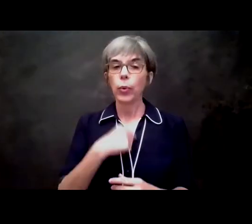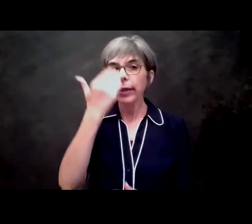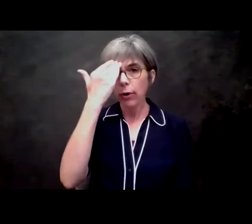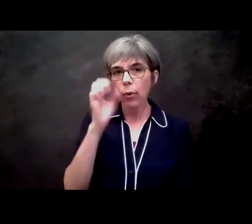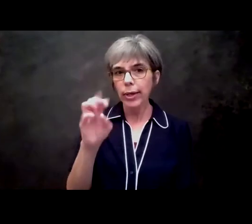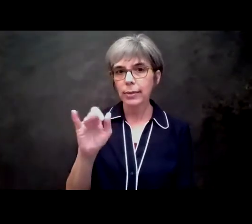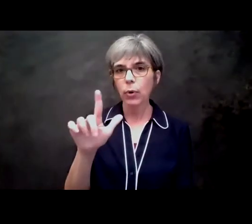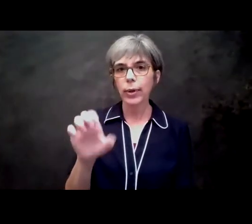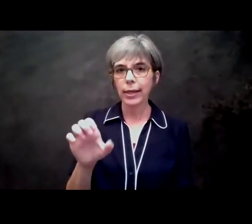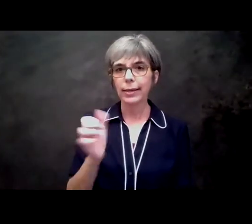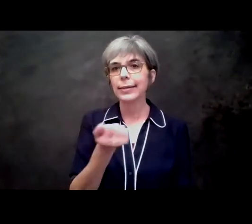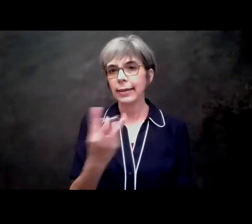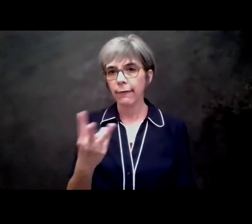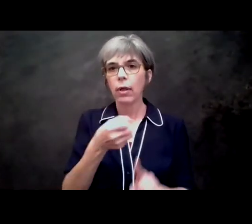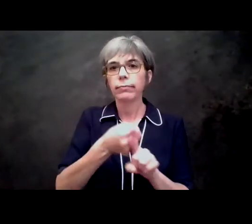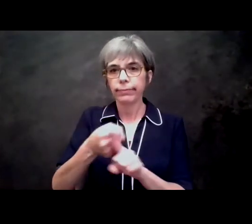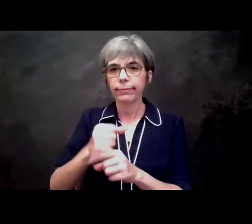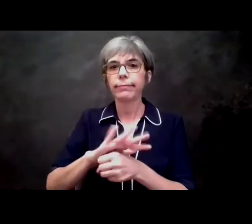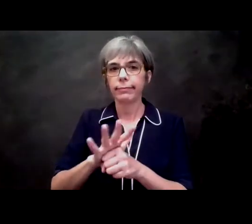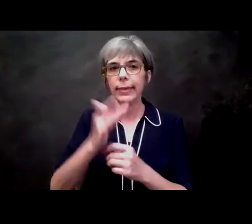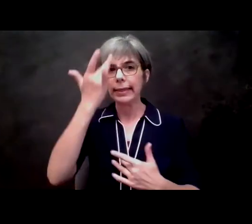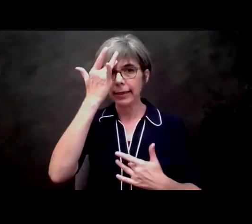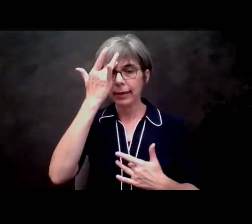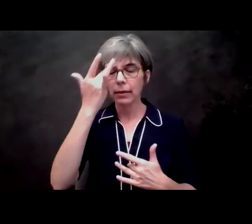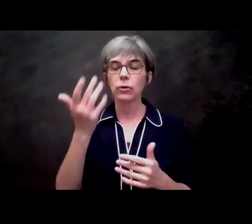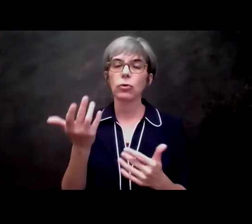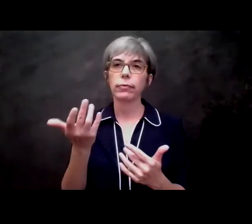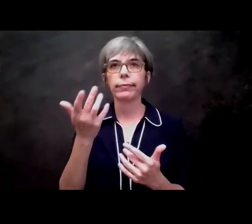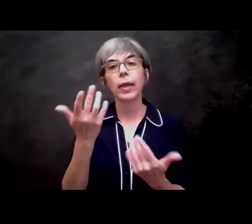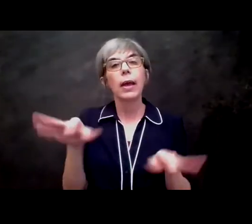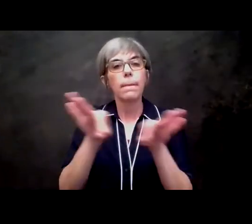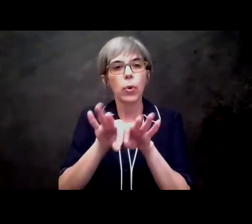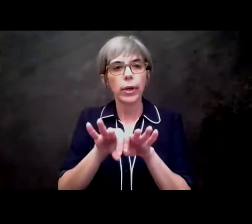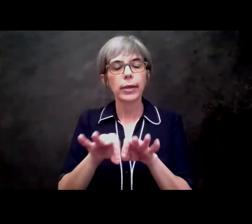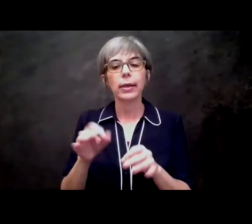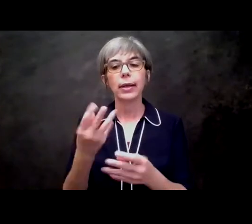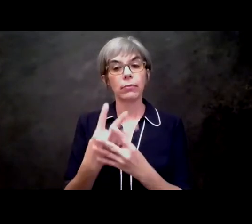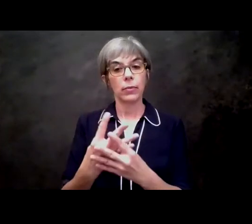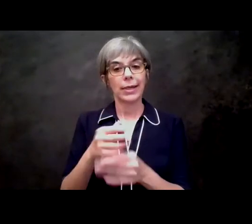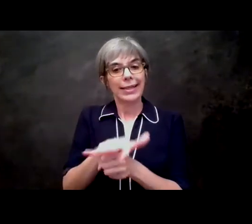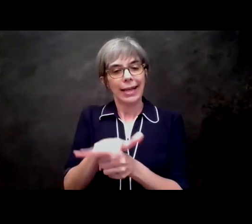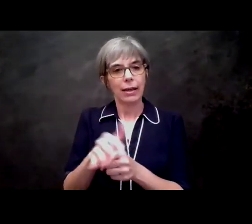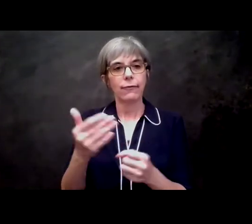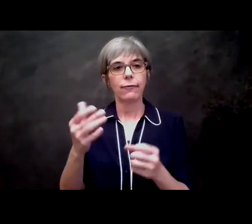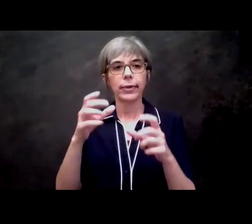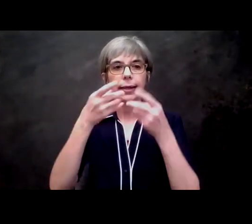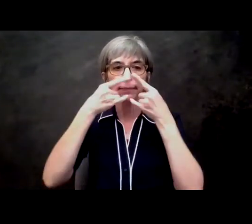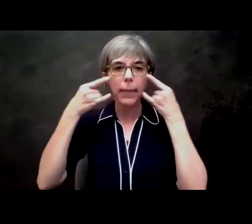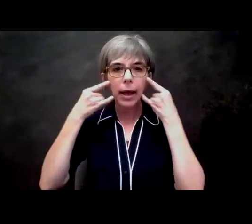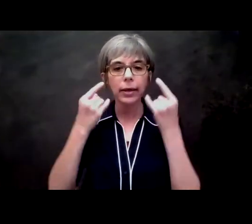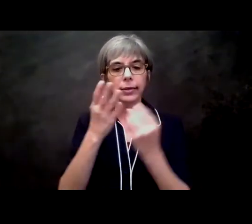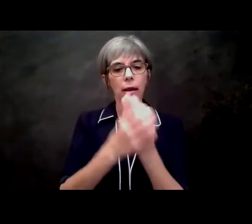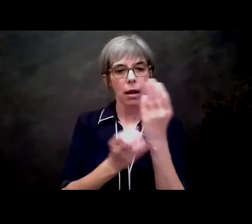important to make sure that the facility has enough PPE. And so that is one of the things that is top of mind. They went